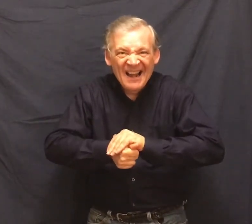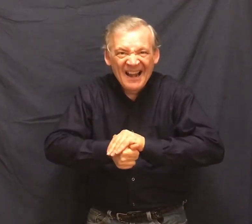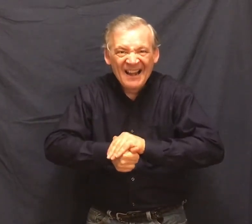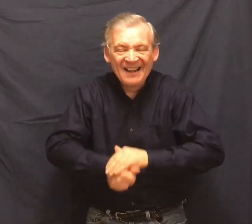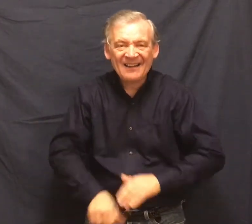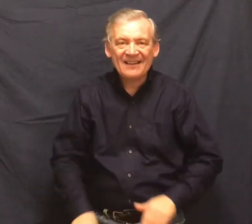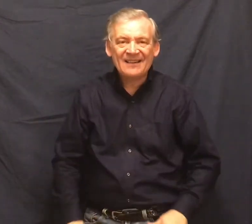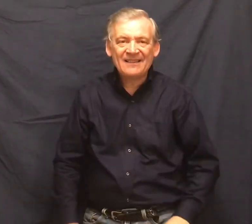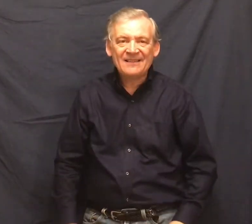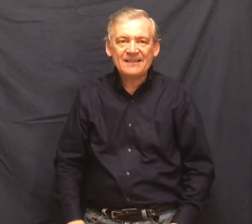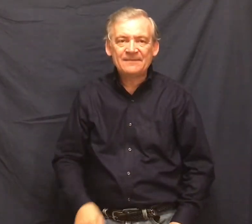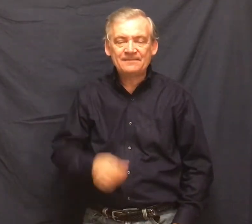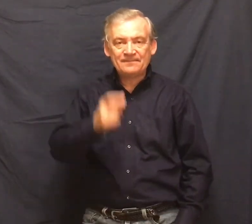Lenny sat up quickly.